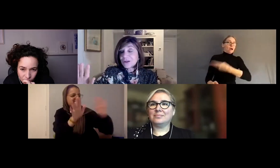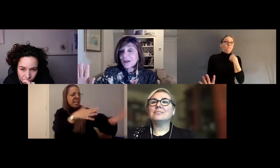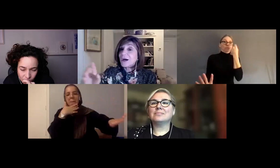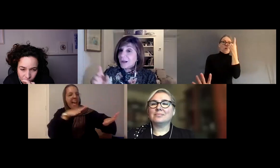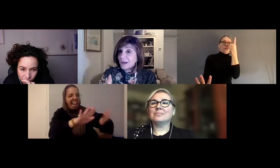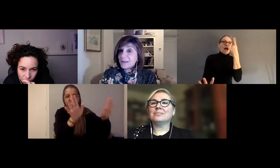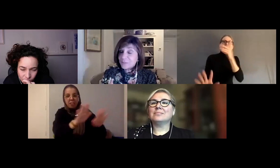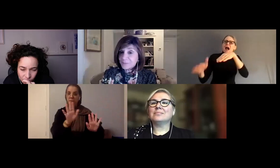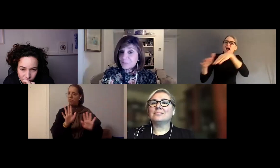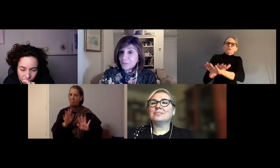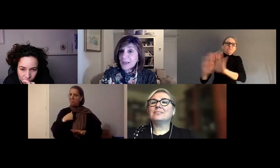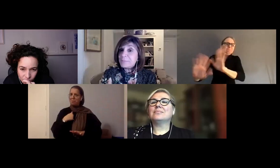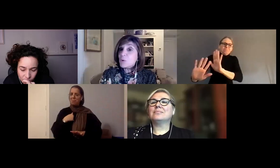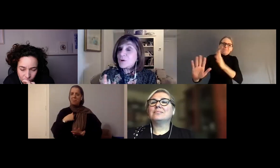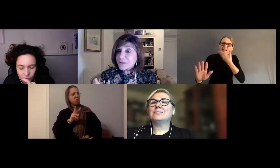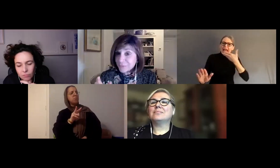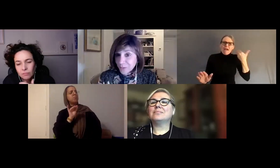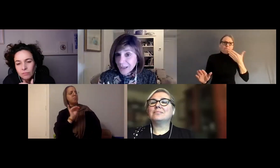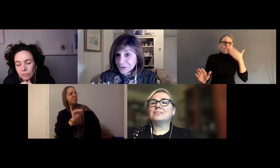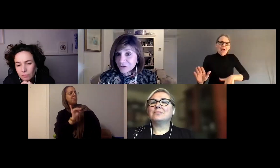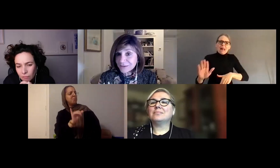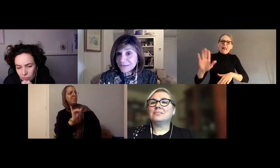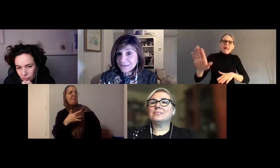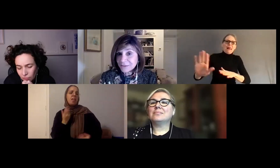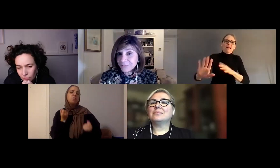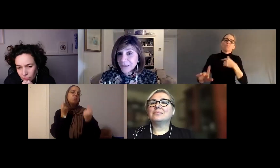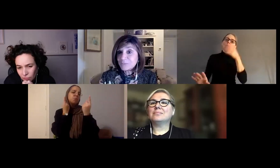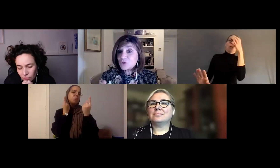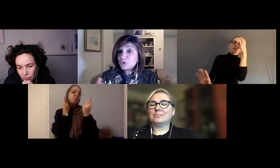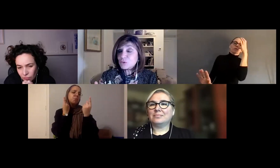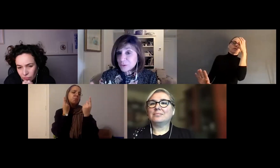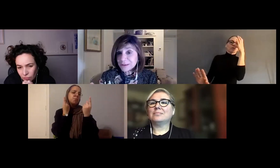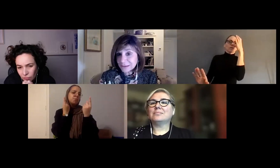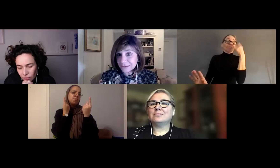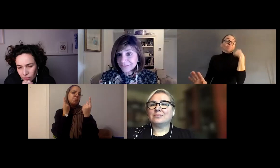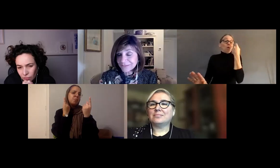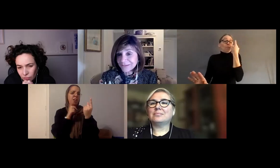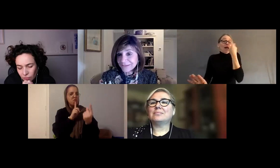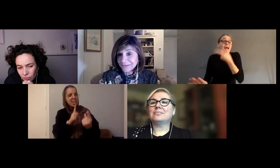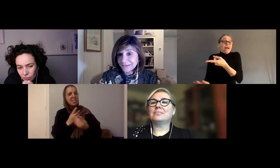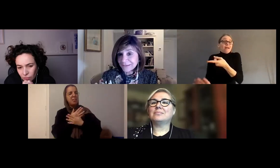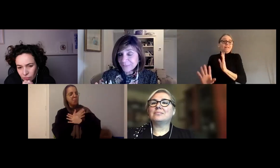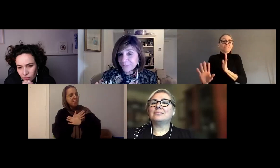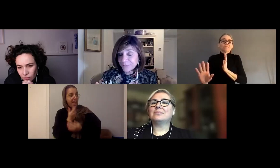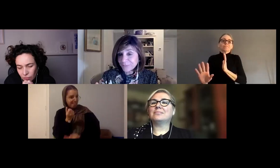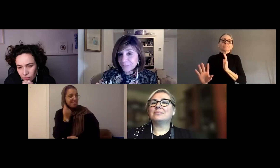should. I'm more than compassionate. I'm truly